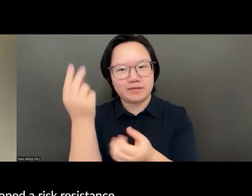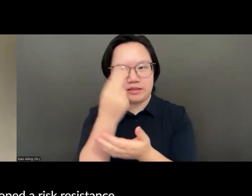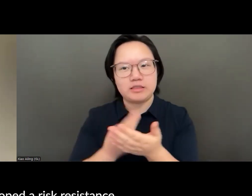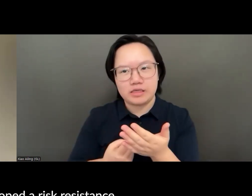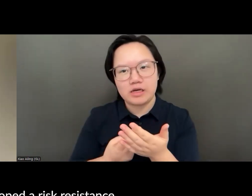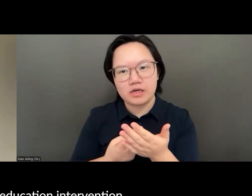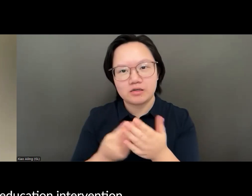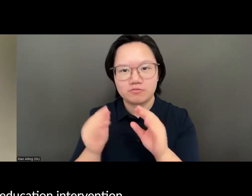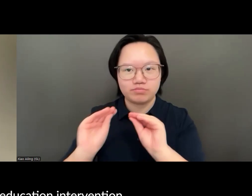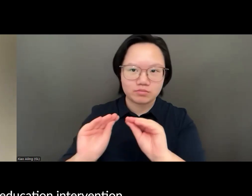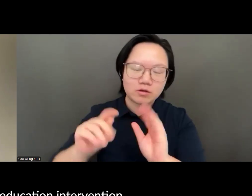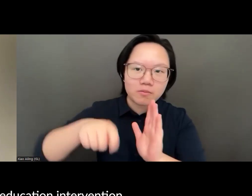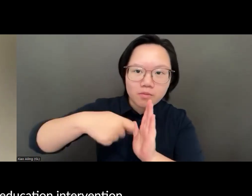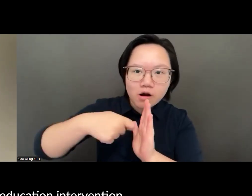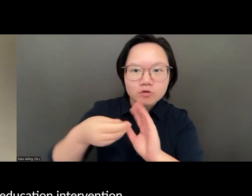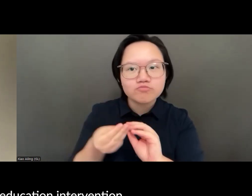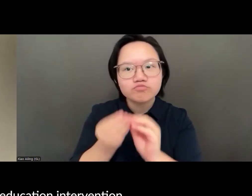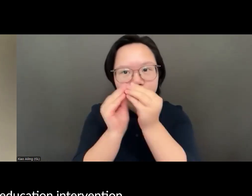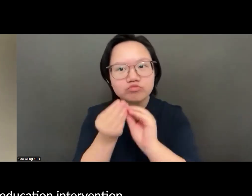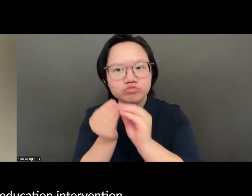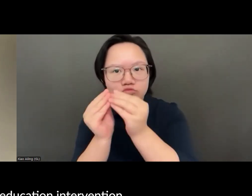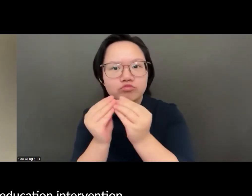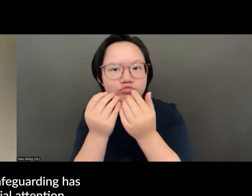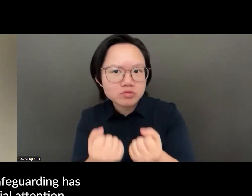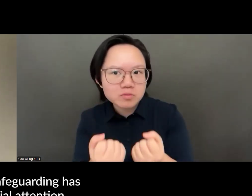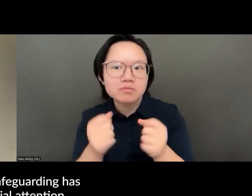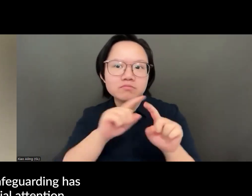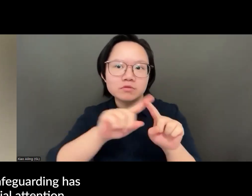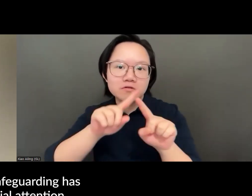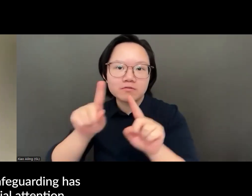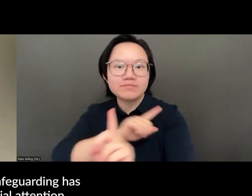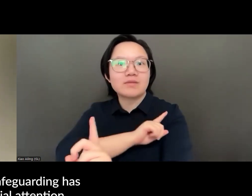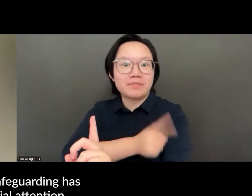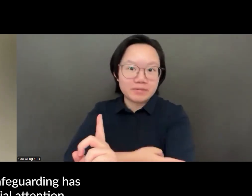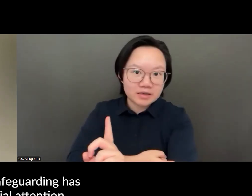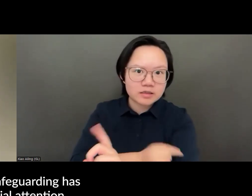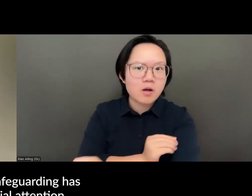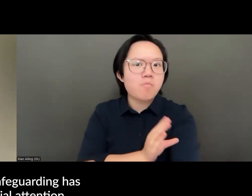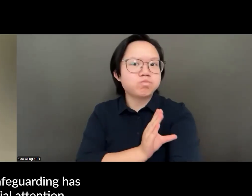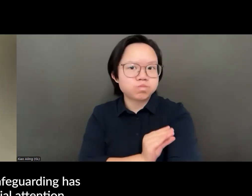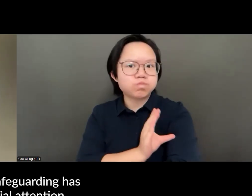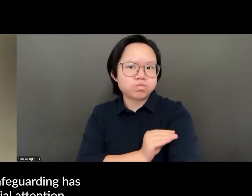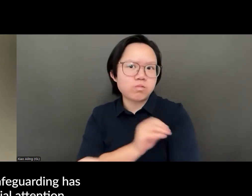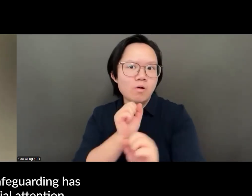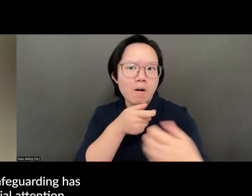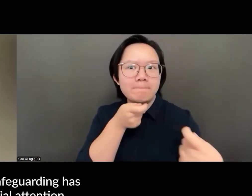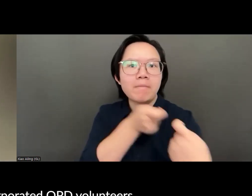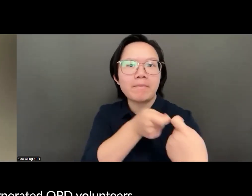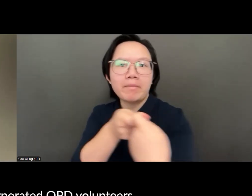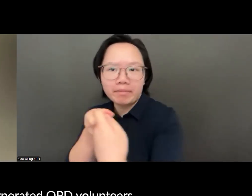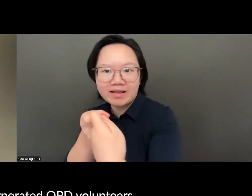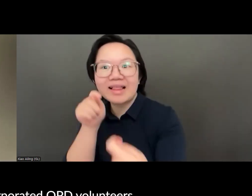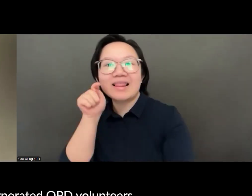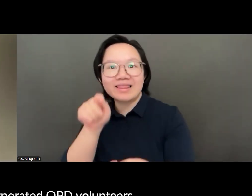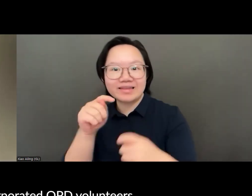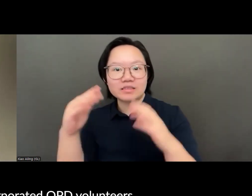a risk register for home-based education intervention where safeguarding has a special attention. And we